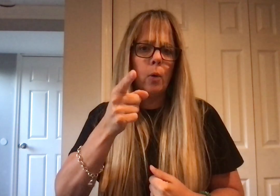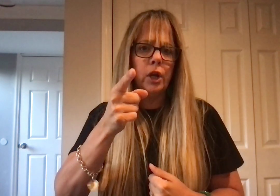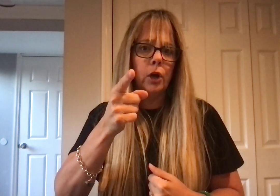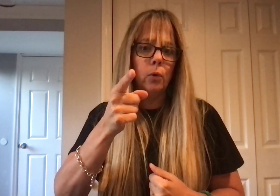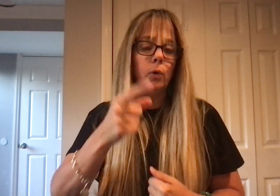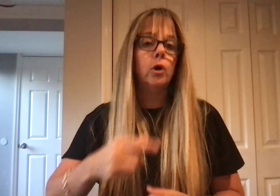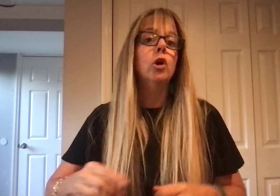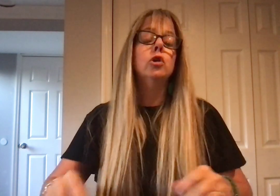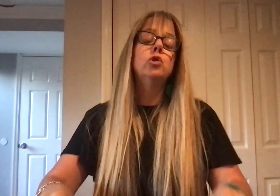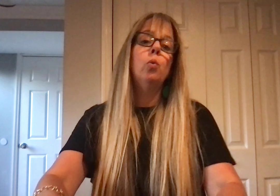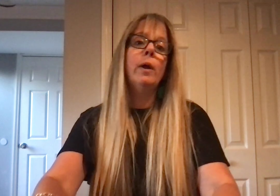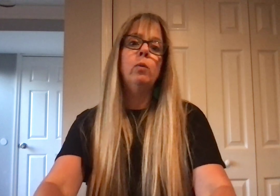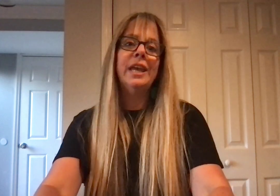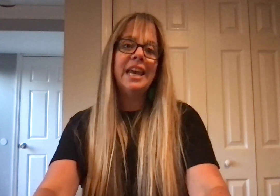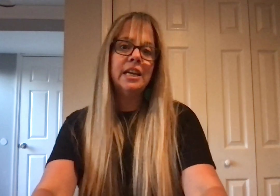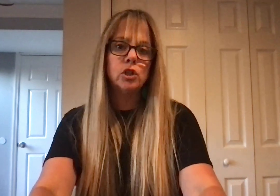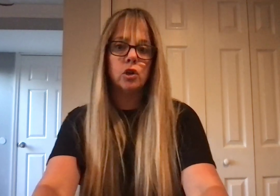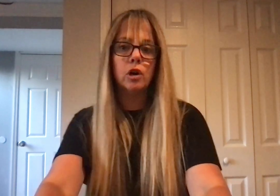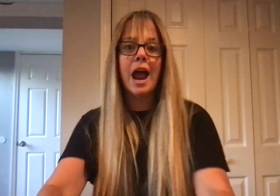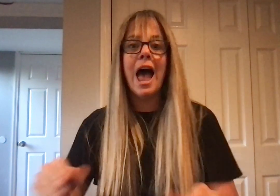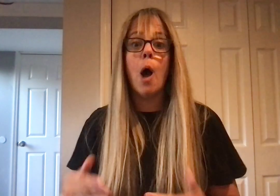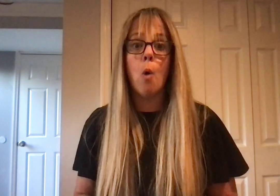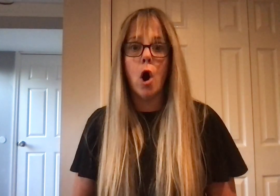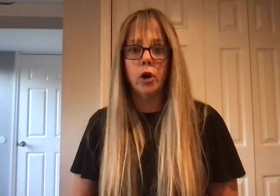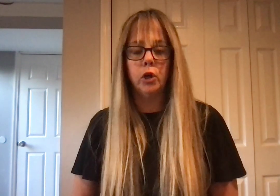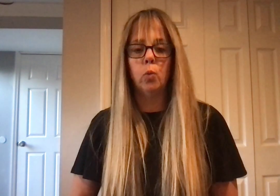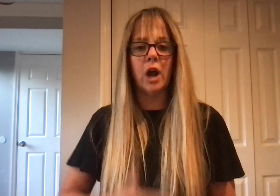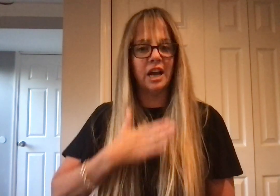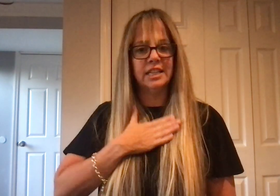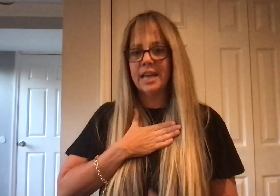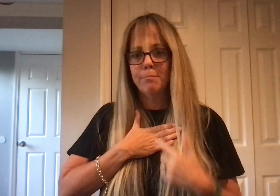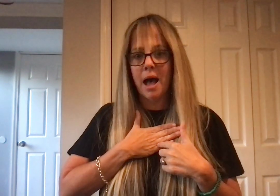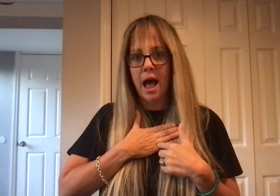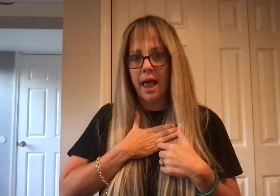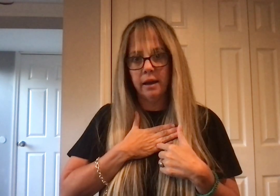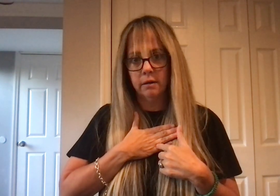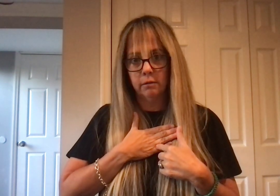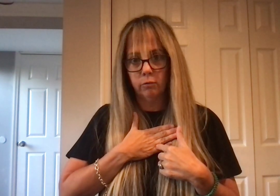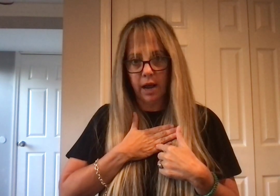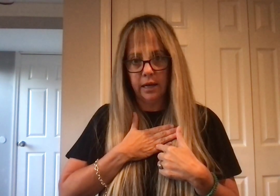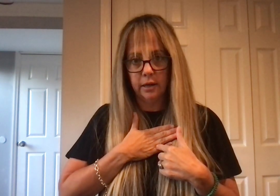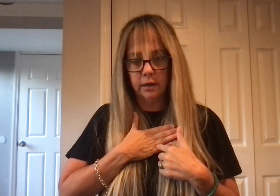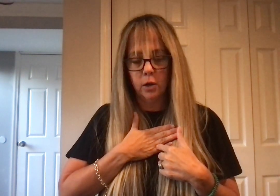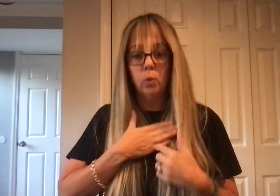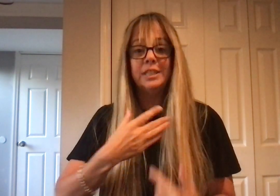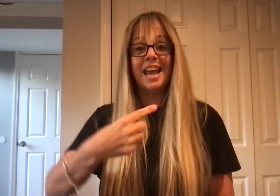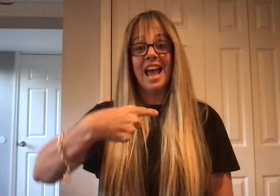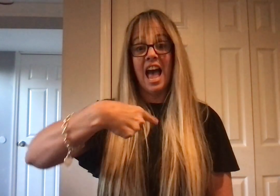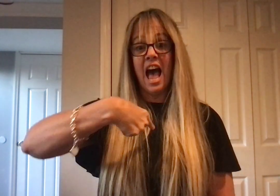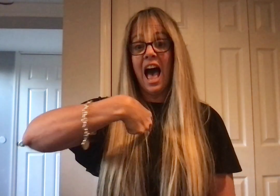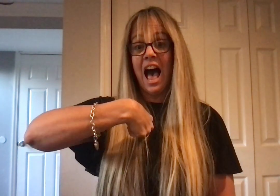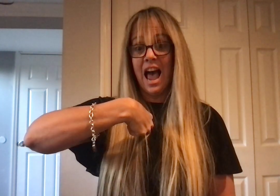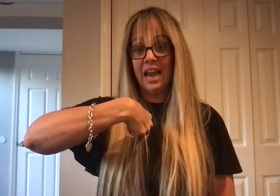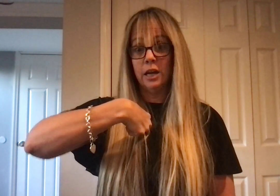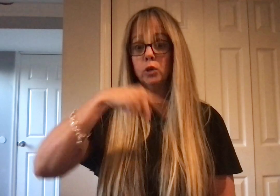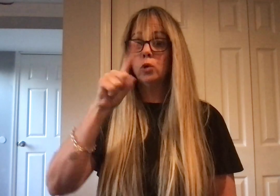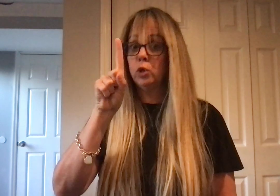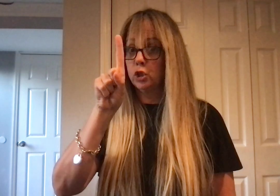you? So when we answer how are you, we're not going to say my, right? We'd say I. So just your